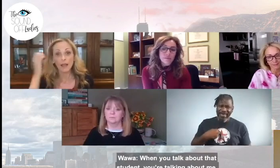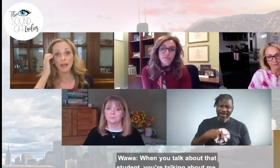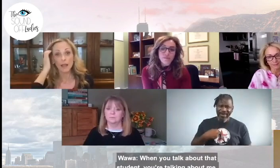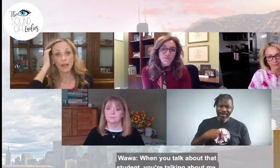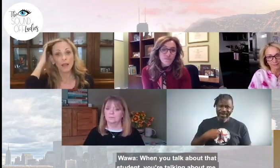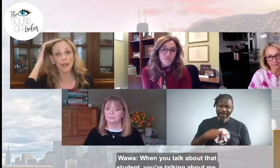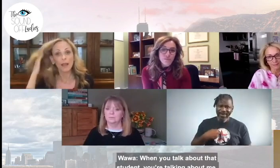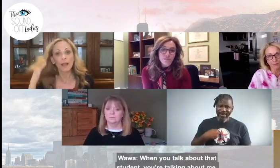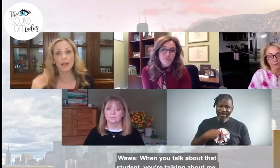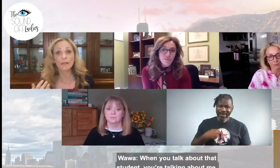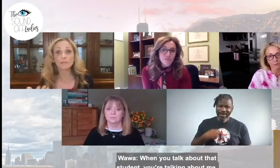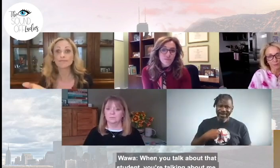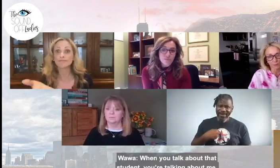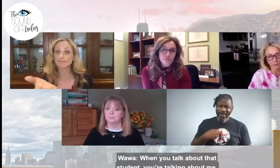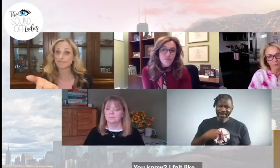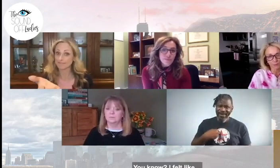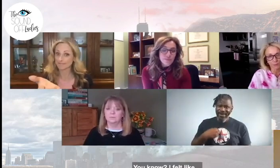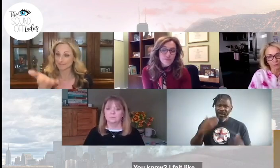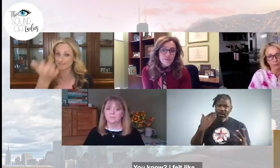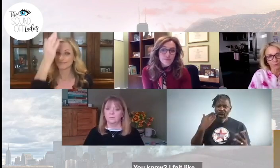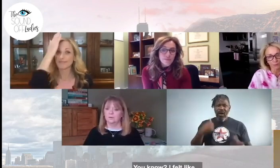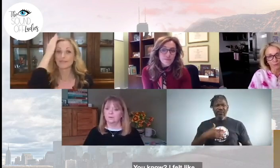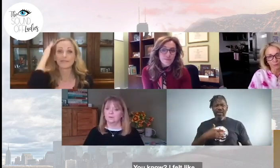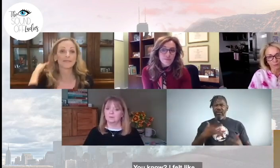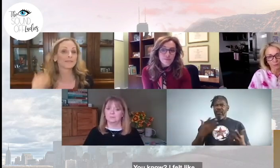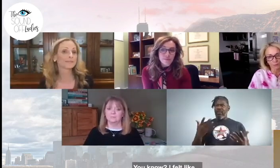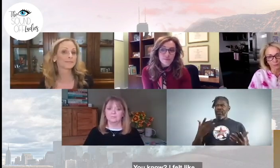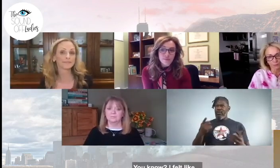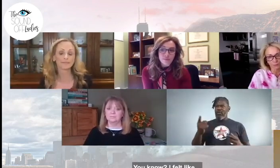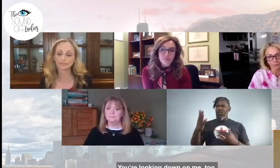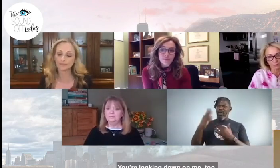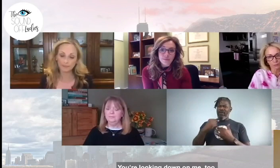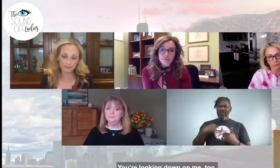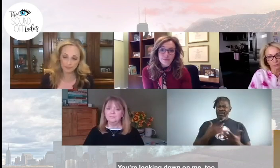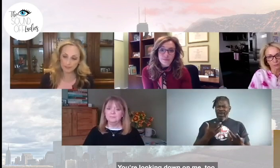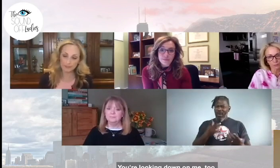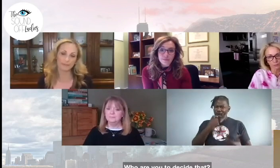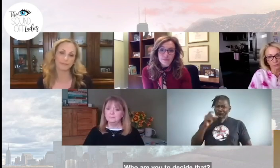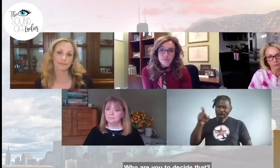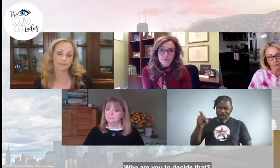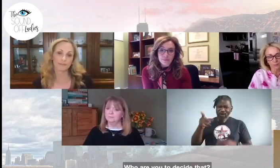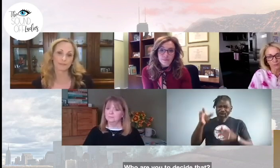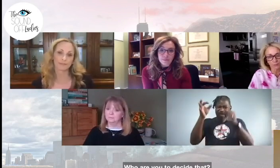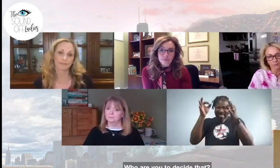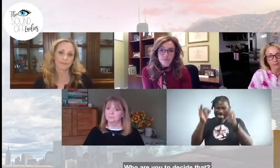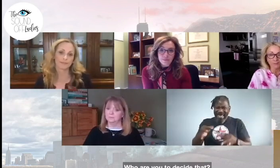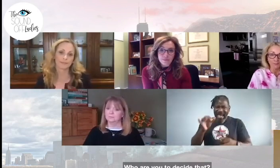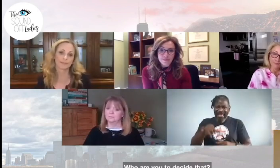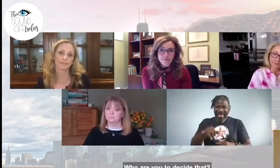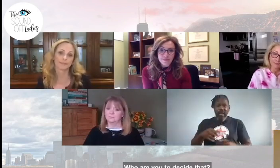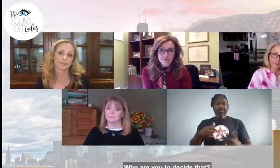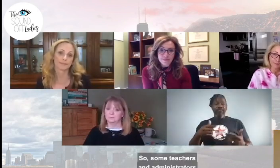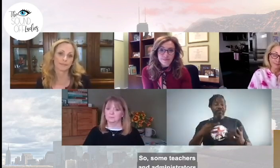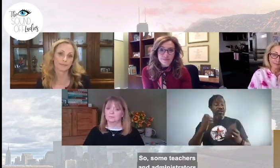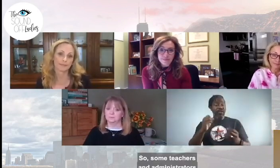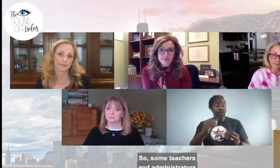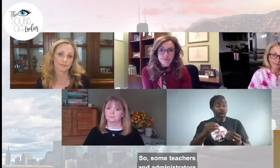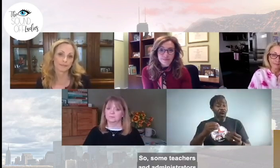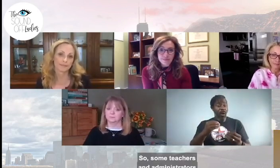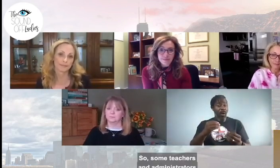And if you're talking to a deaf student like that, those teachers are talking about me. Did they think that I was like that